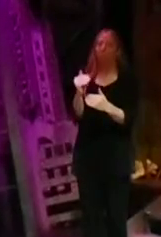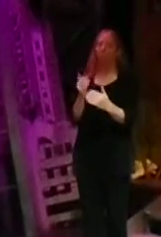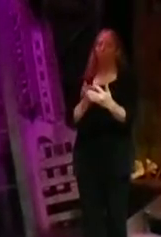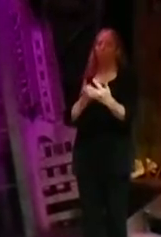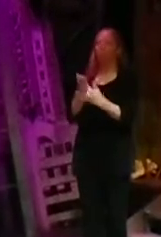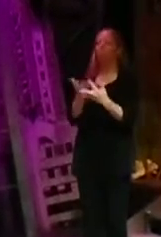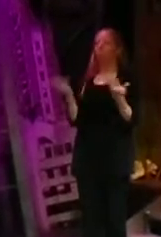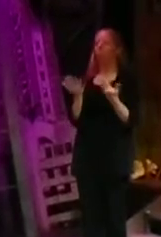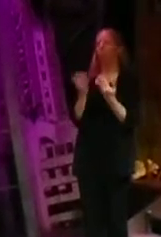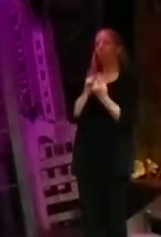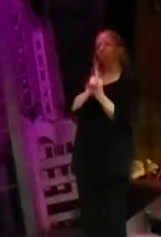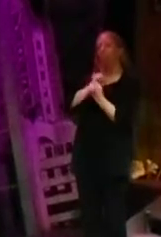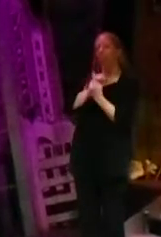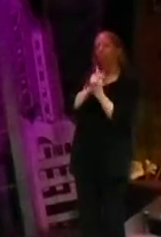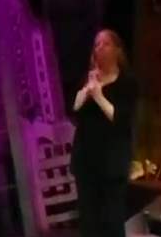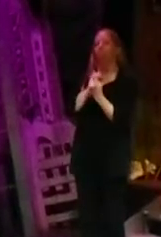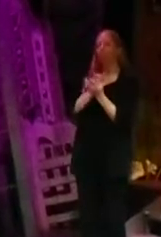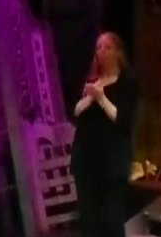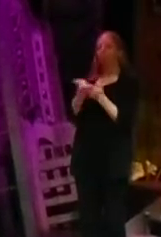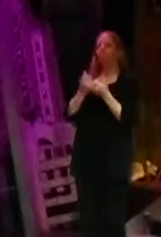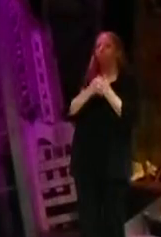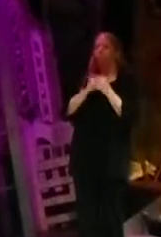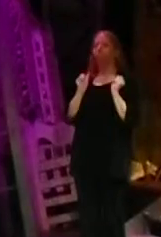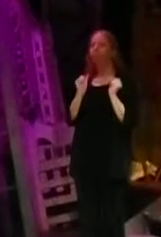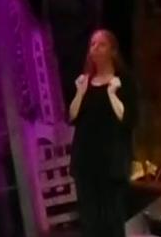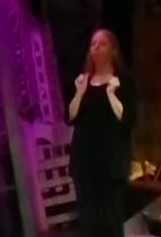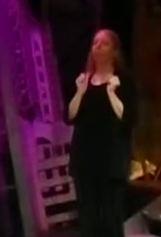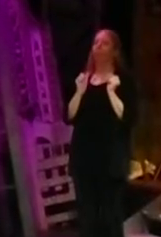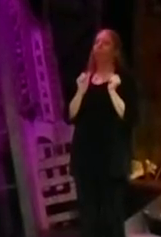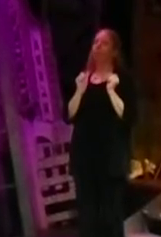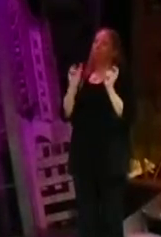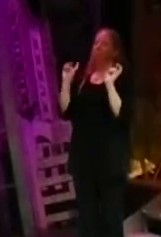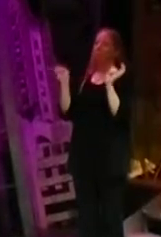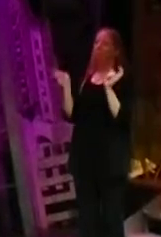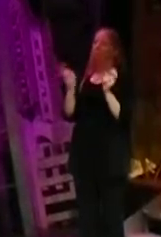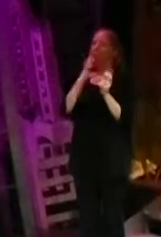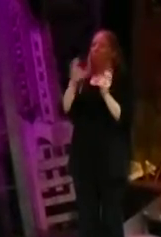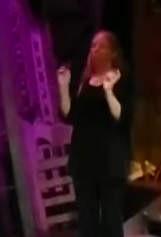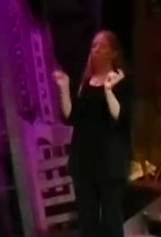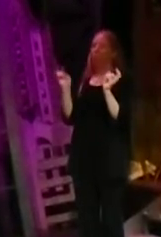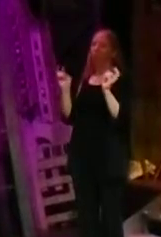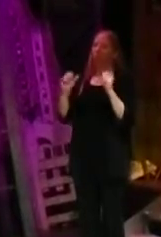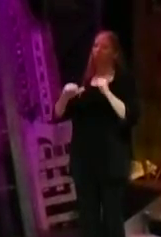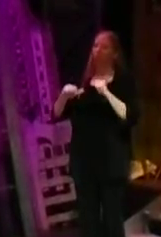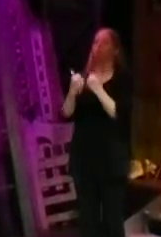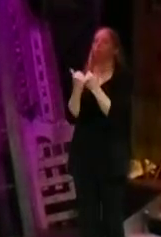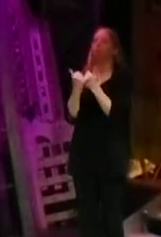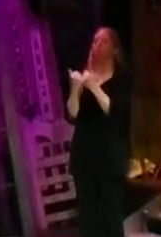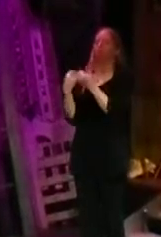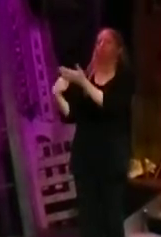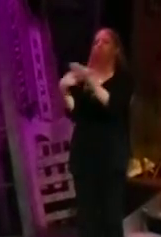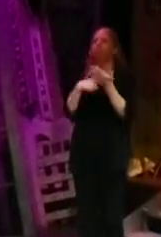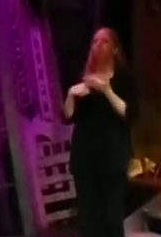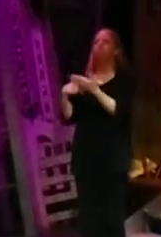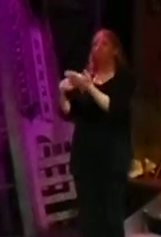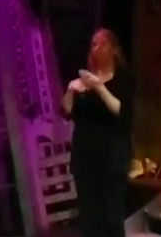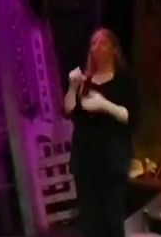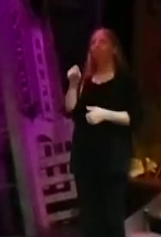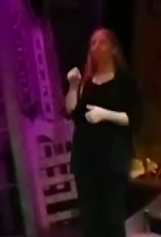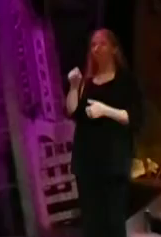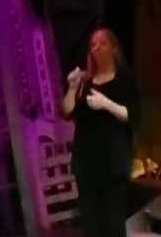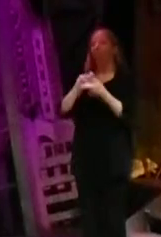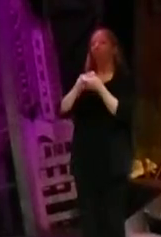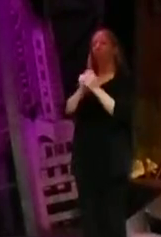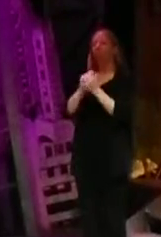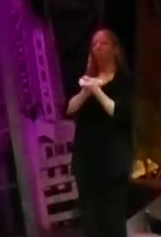through intimate and honest and controversial and challenging conversation. And really